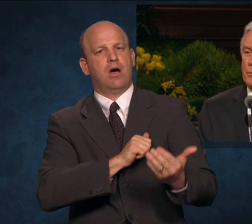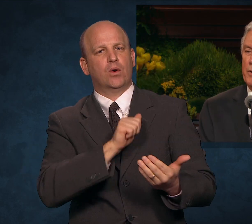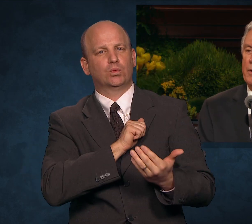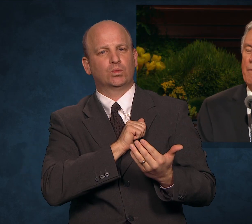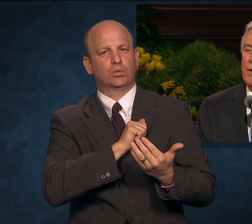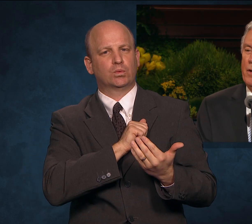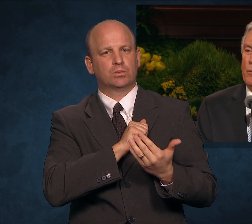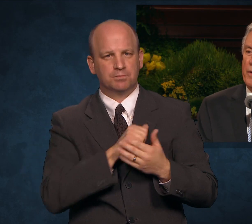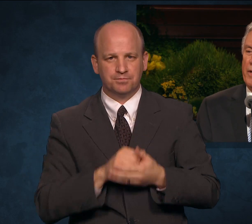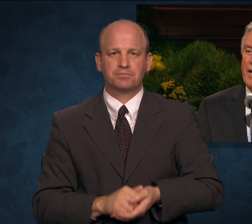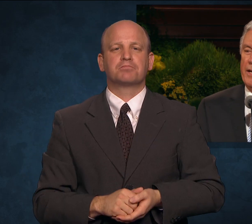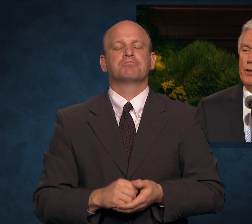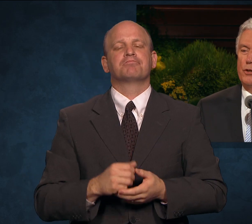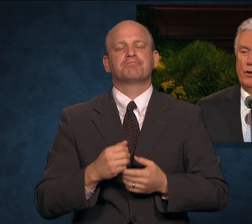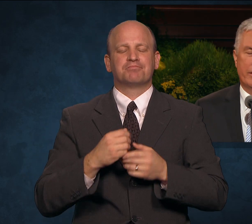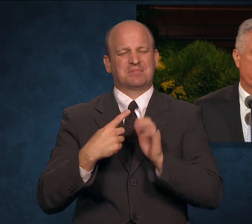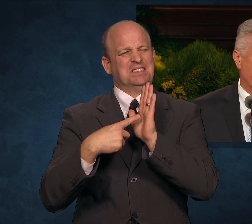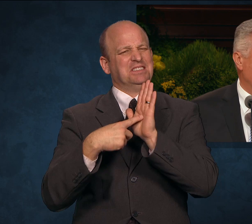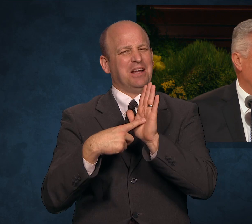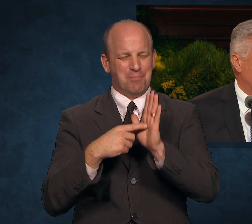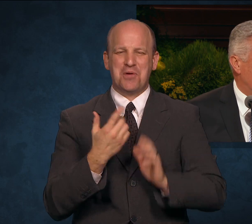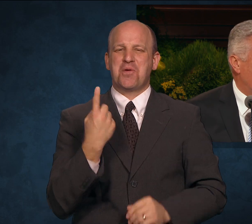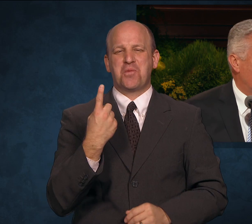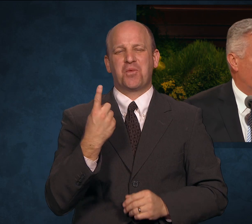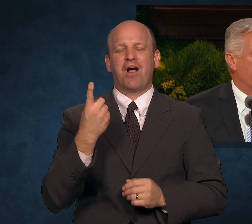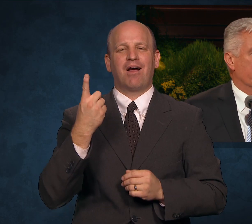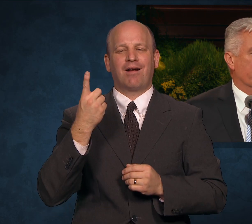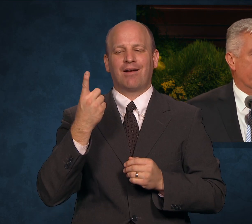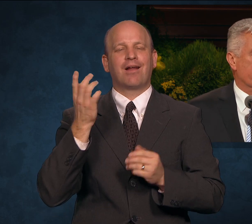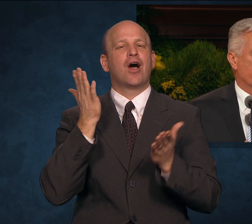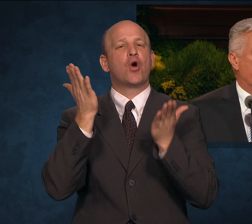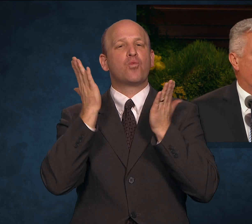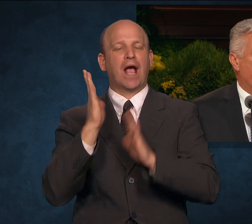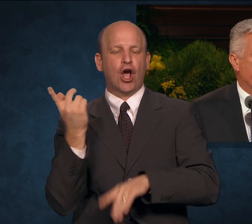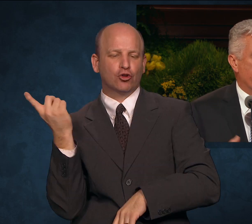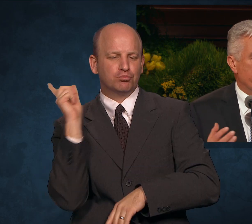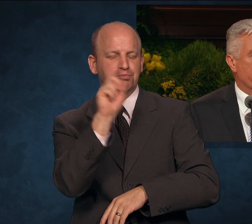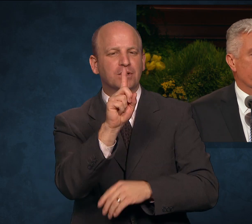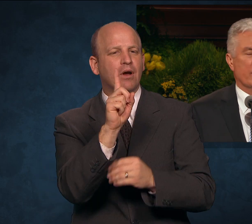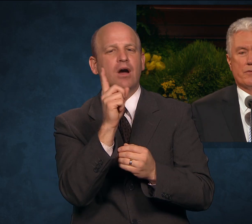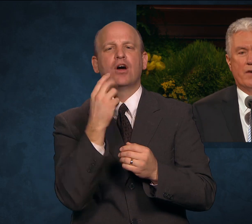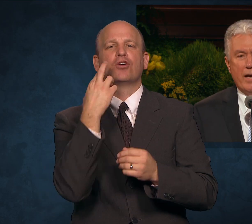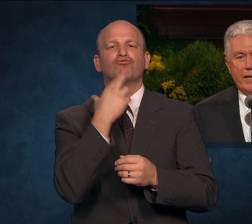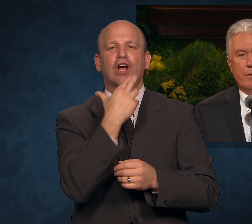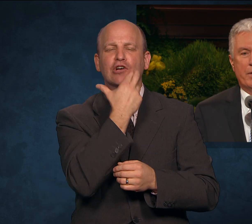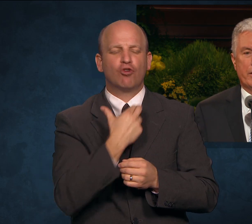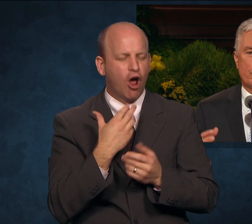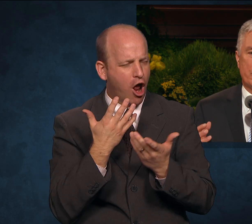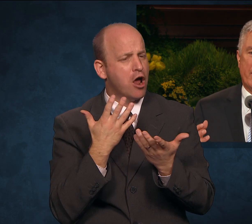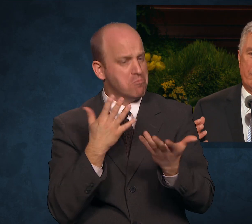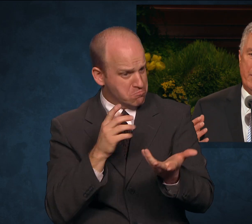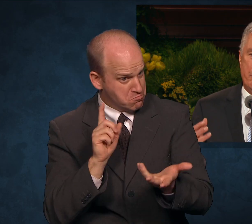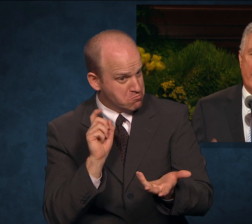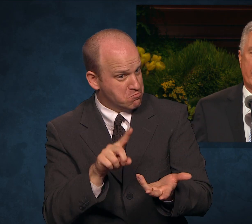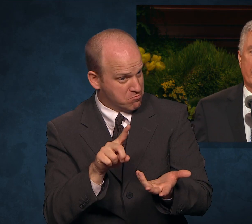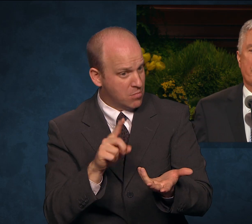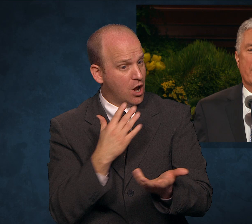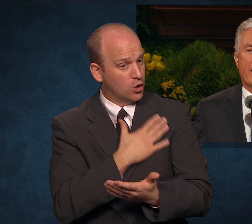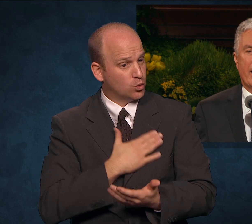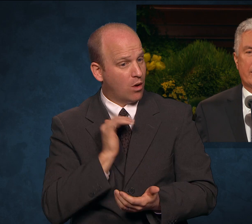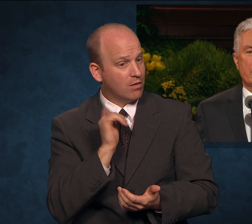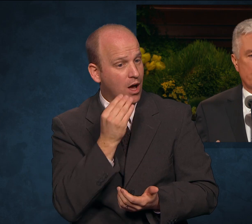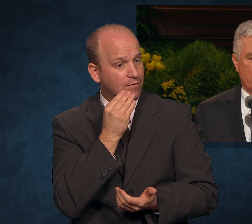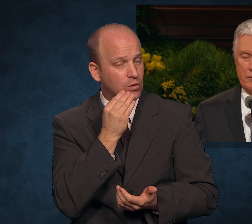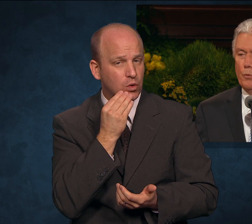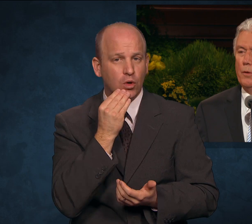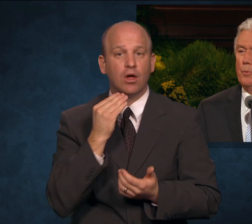a customer whether he had enjoyed the meal the guest replied that everything was fine but it would have been better if